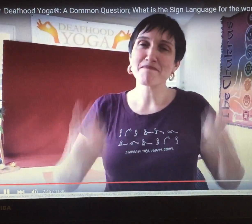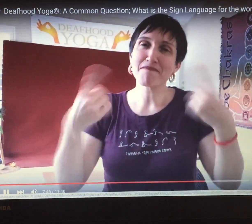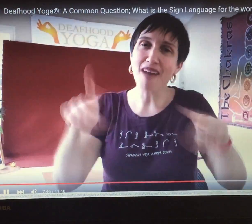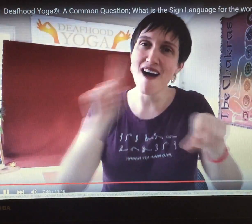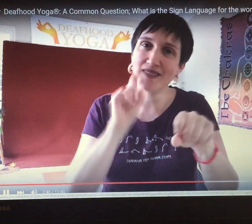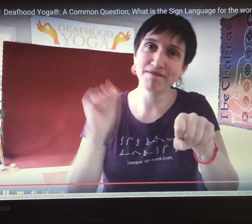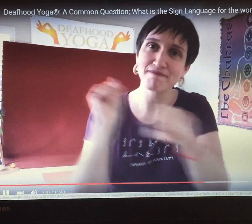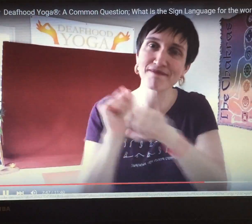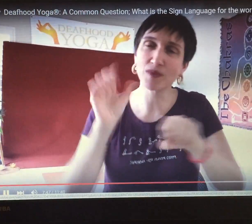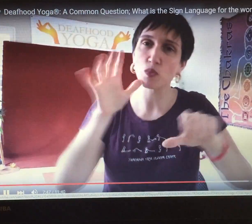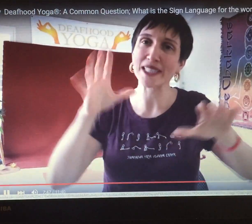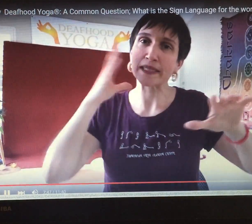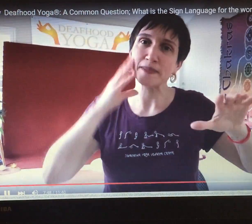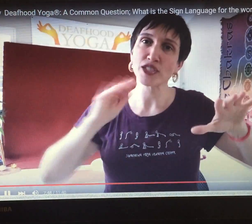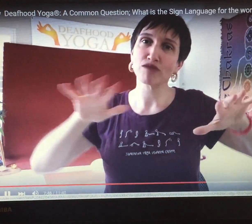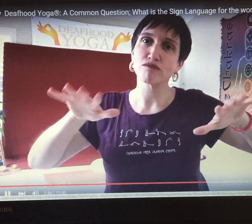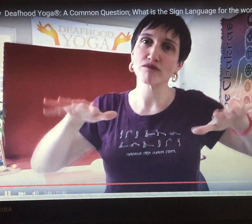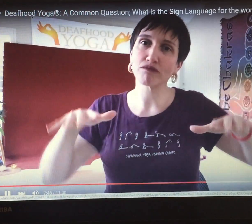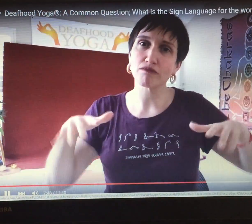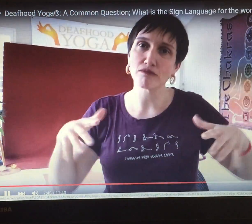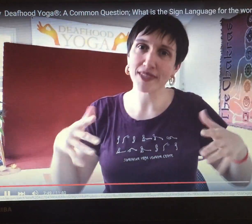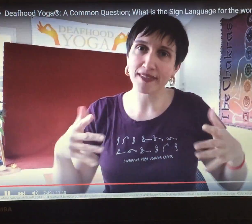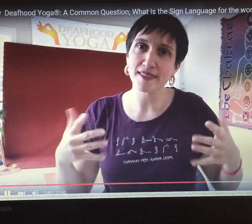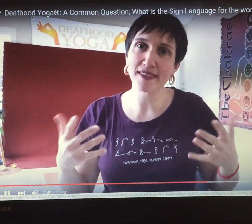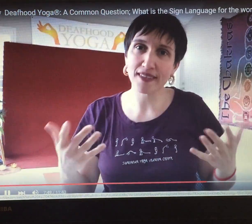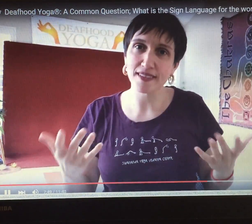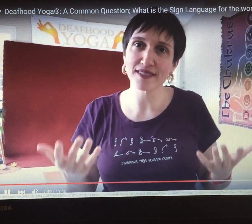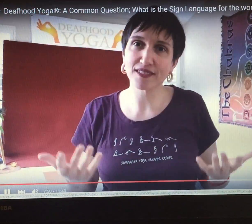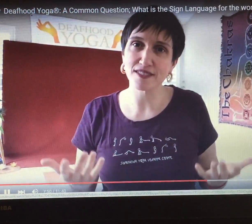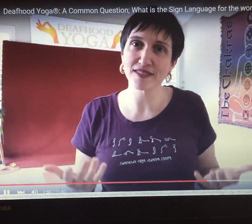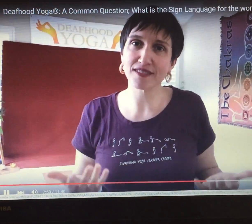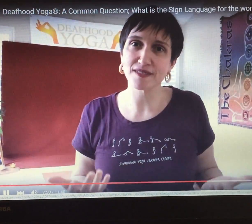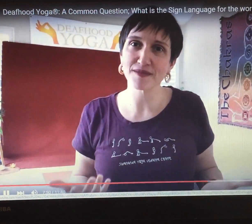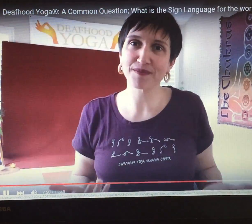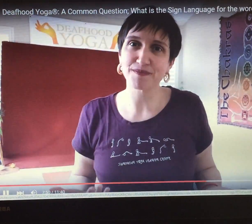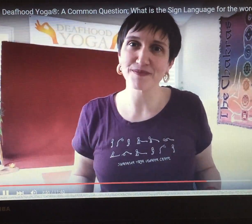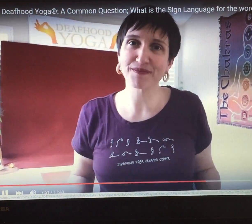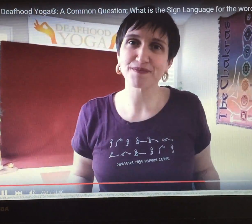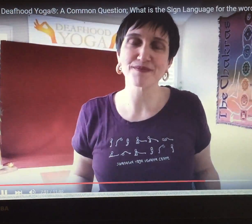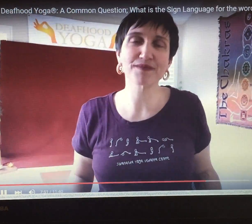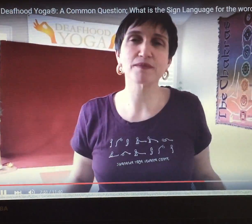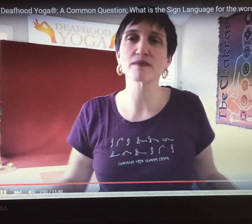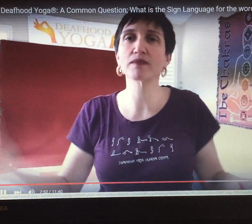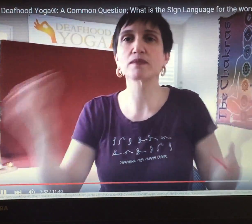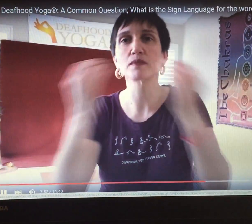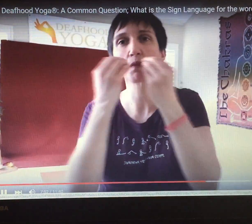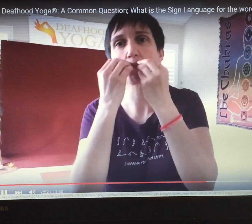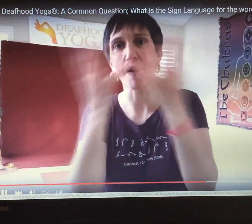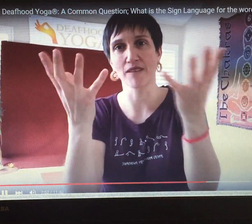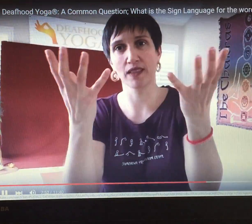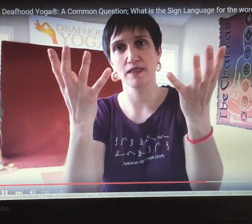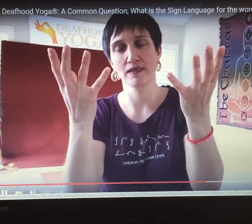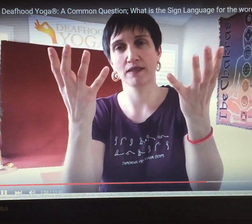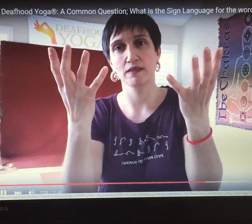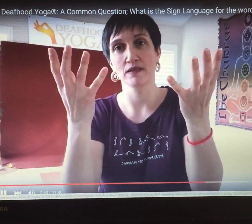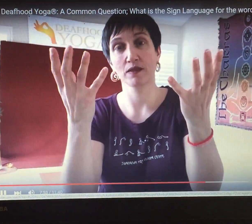results, your body will experience a calmness. It's